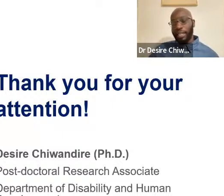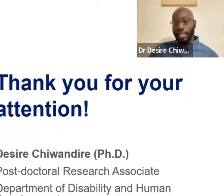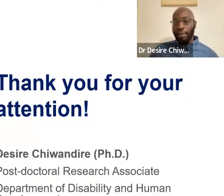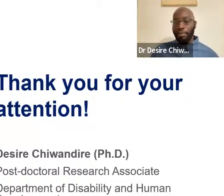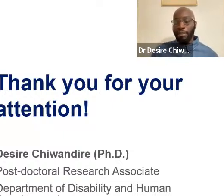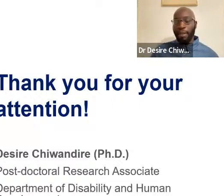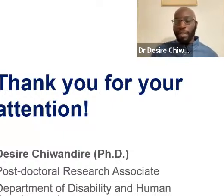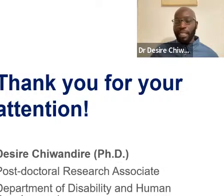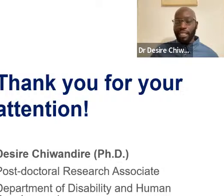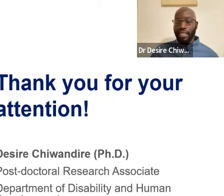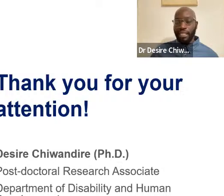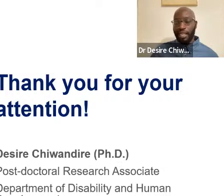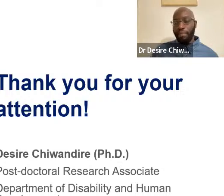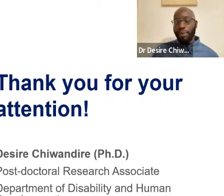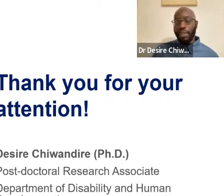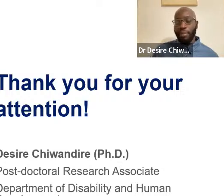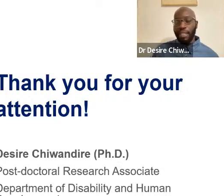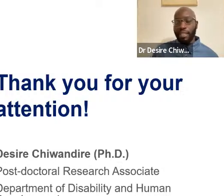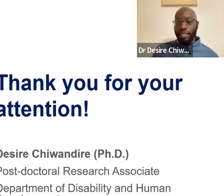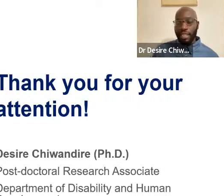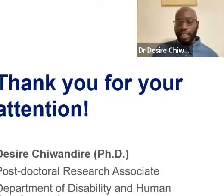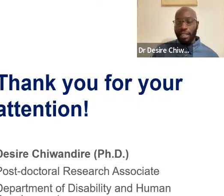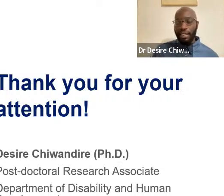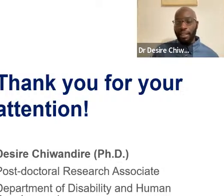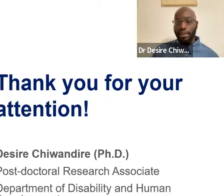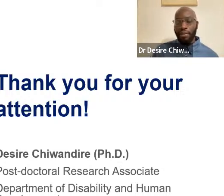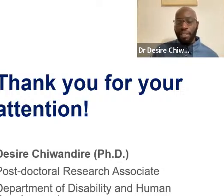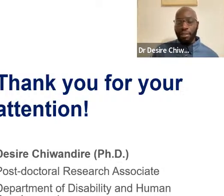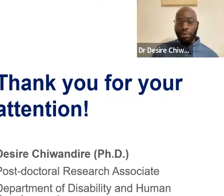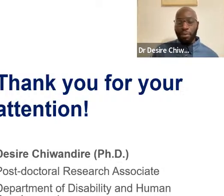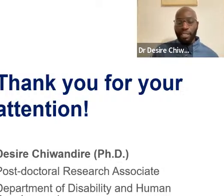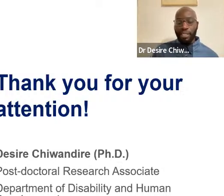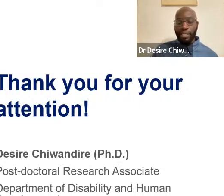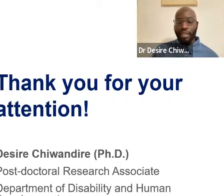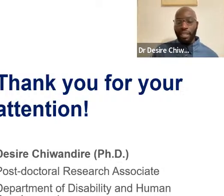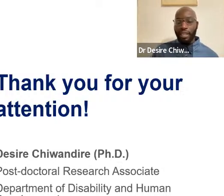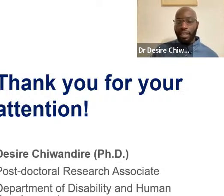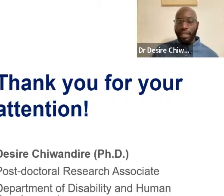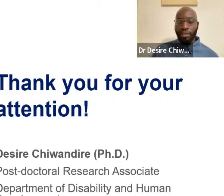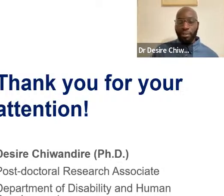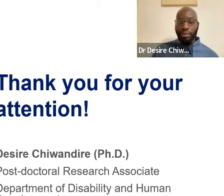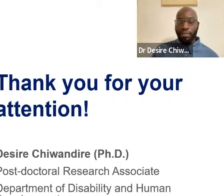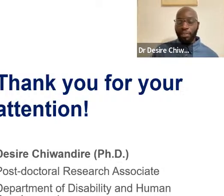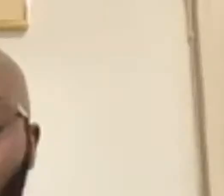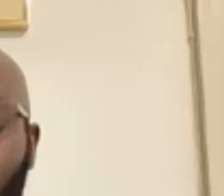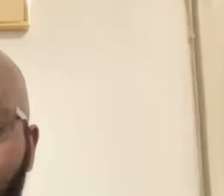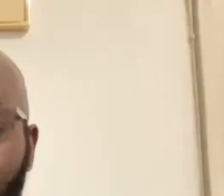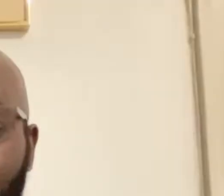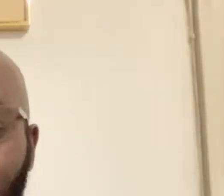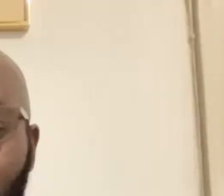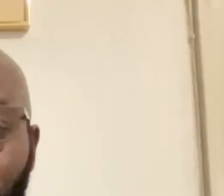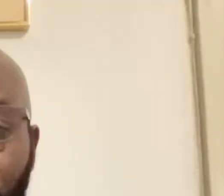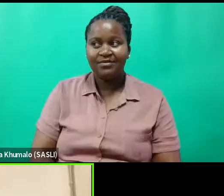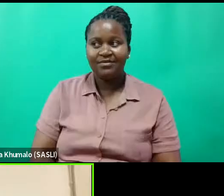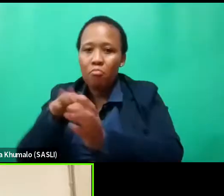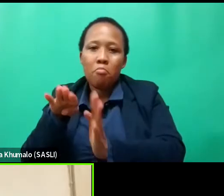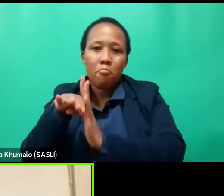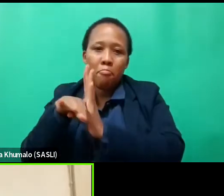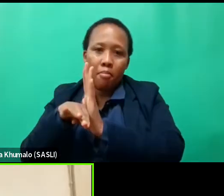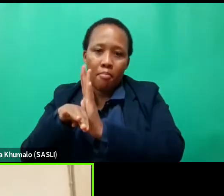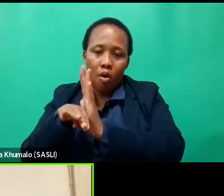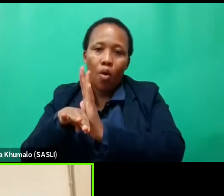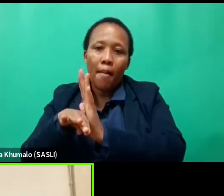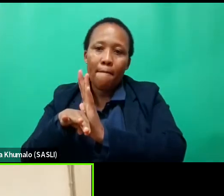to take them from the margins and put them in the center of this process. Thank you so much for your attention.